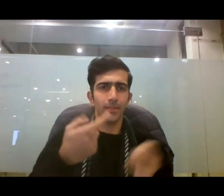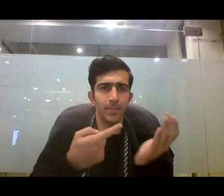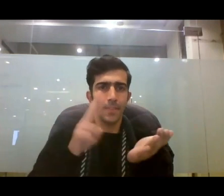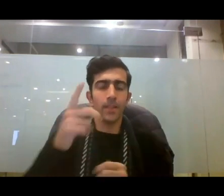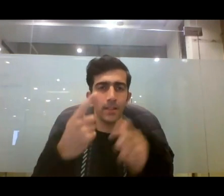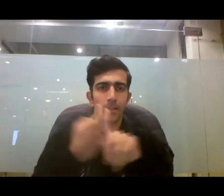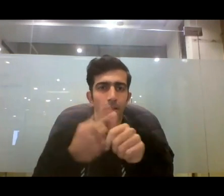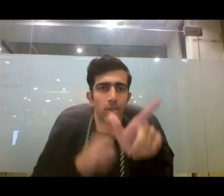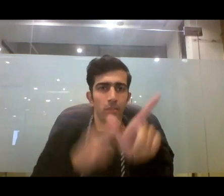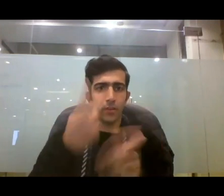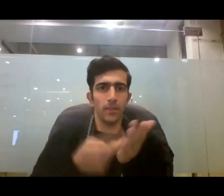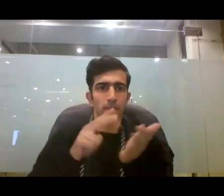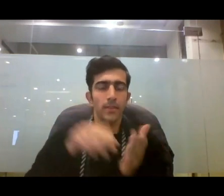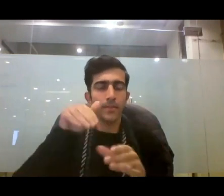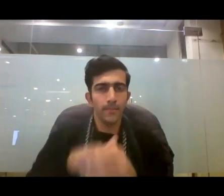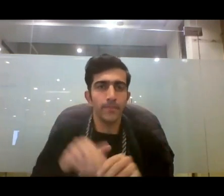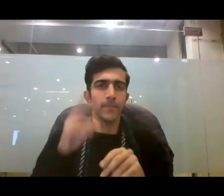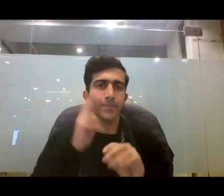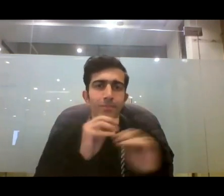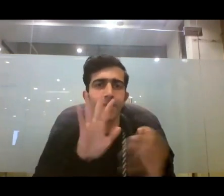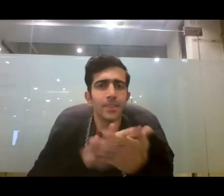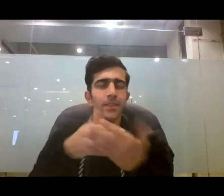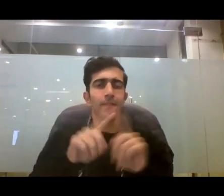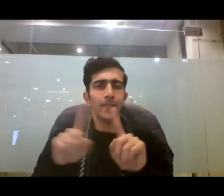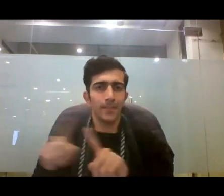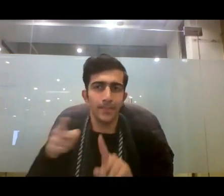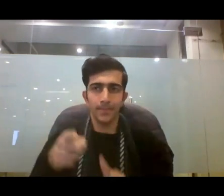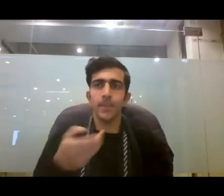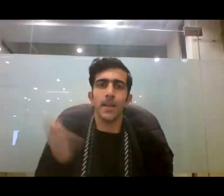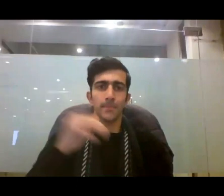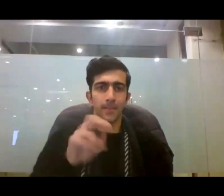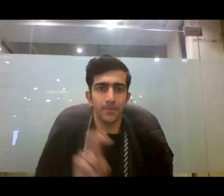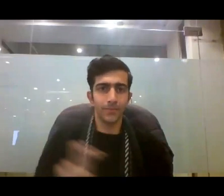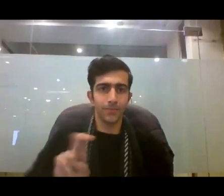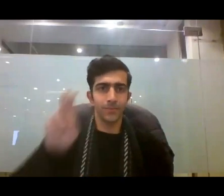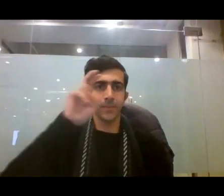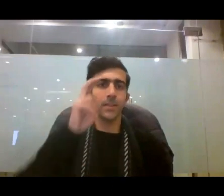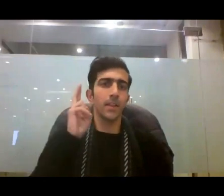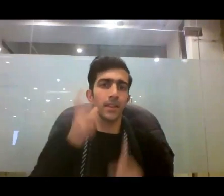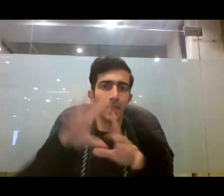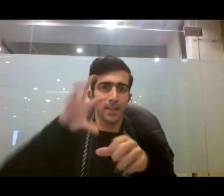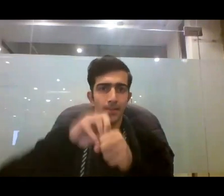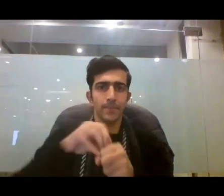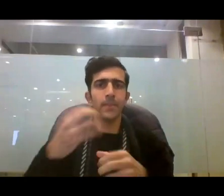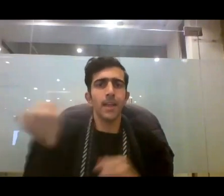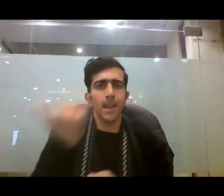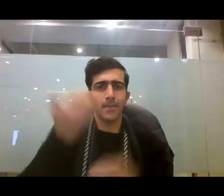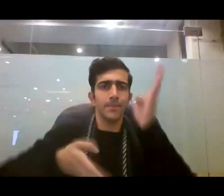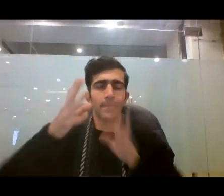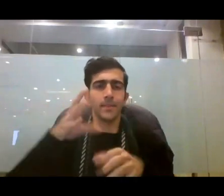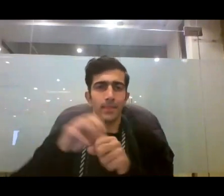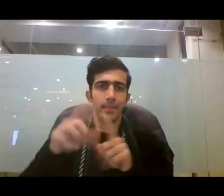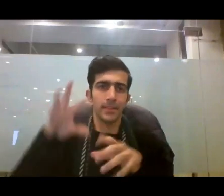vlogger, and also known as first tourism ambassador for the